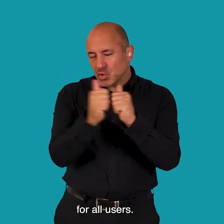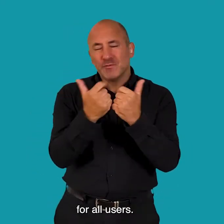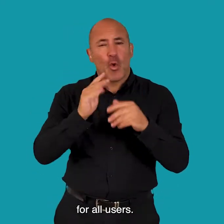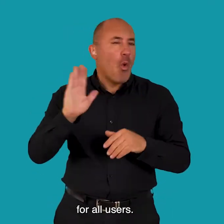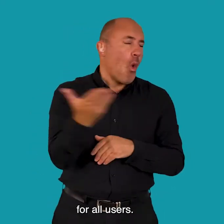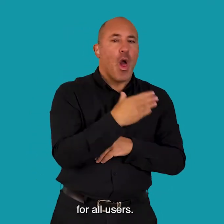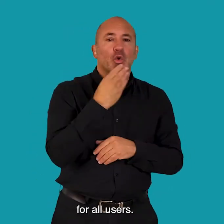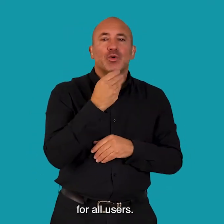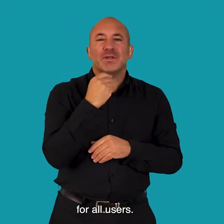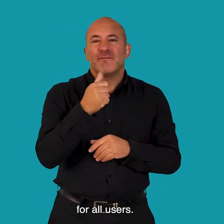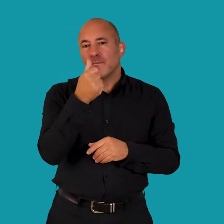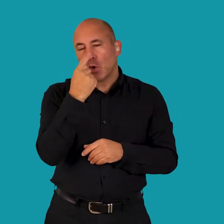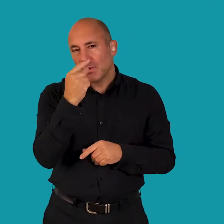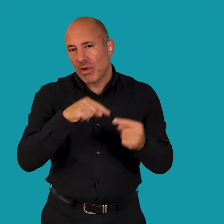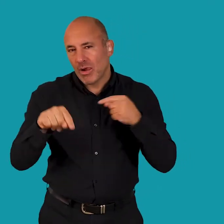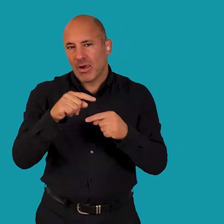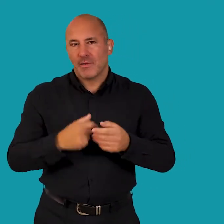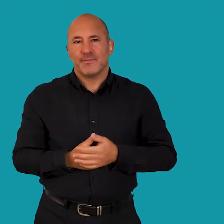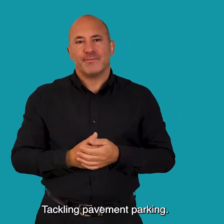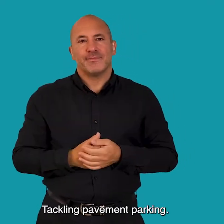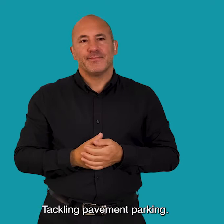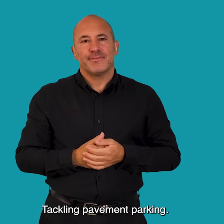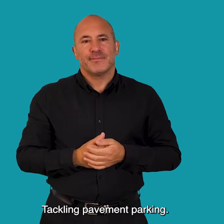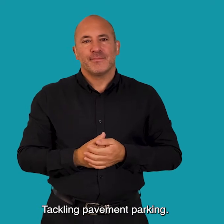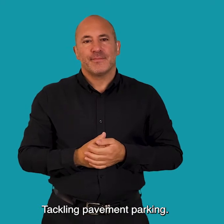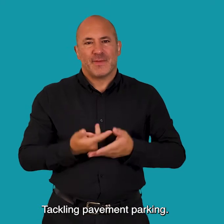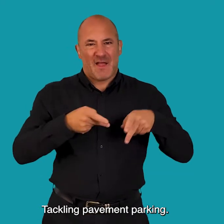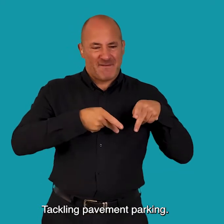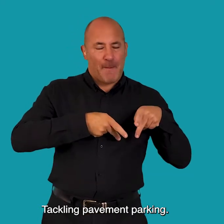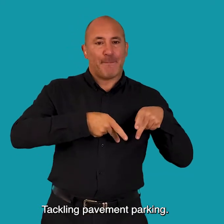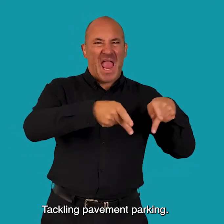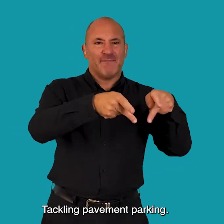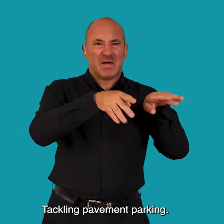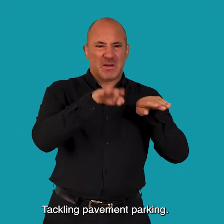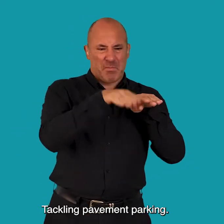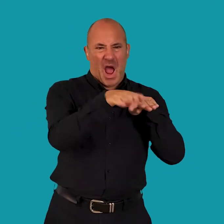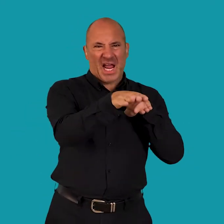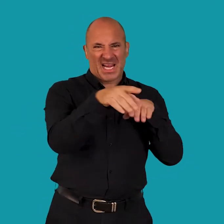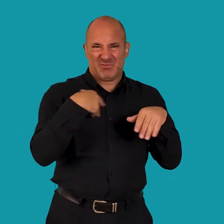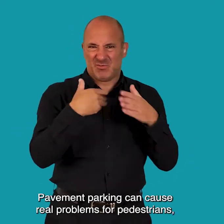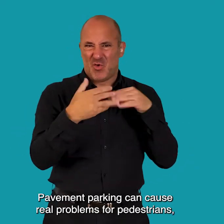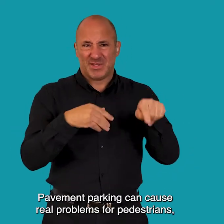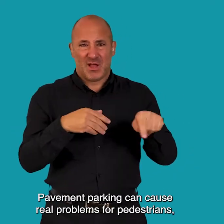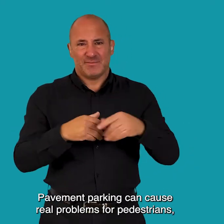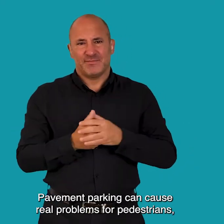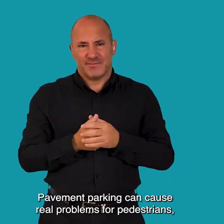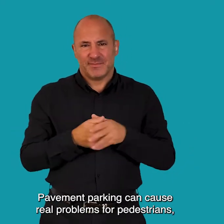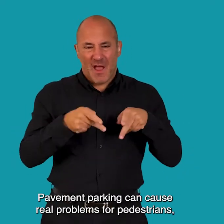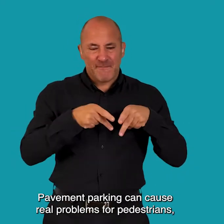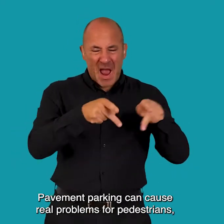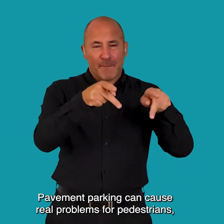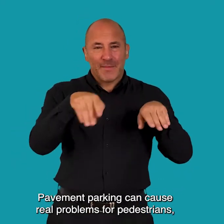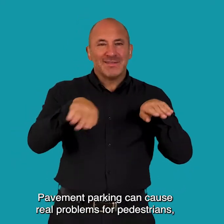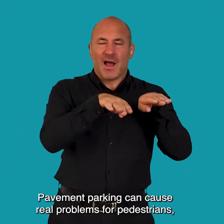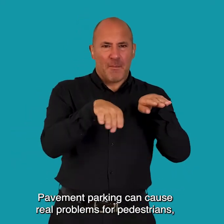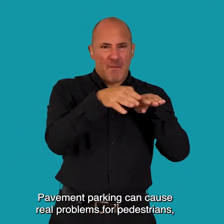for all users. Tackling pavement parking. Pavement parking can cause real problems